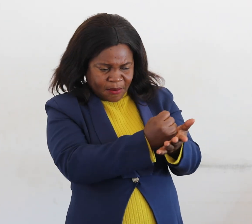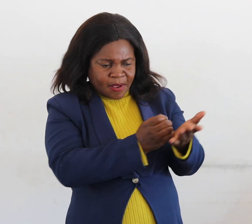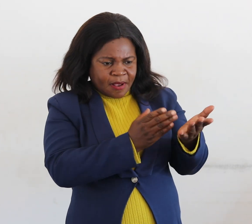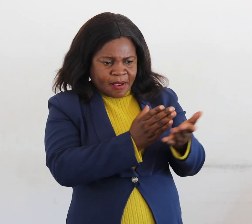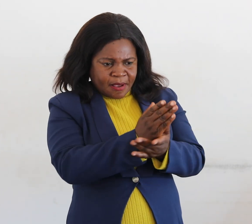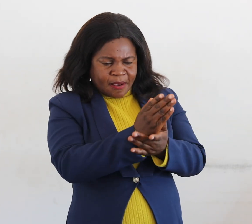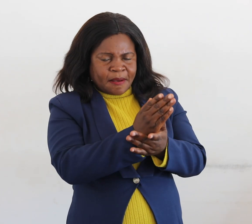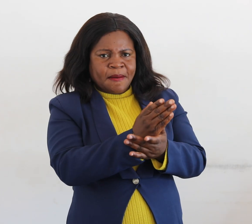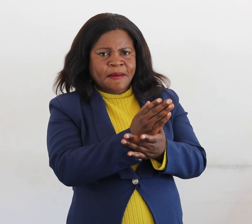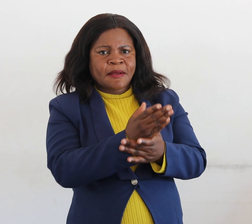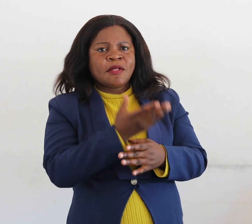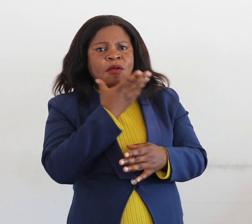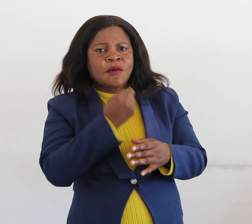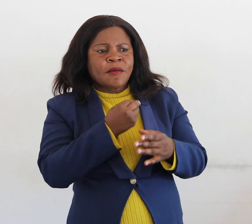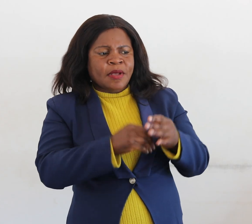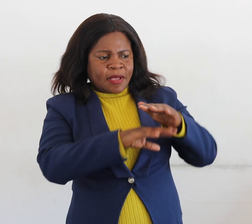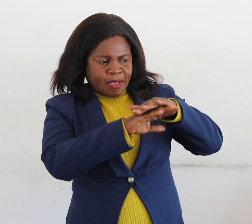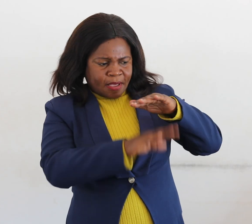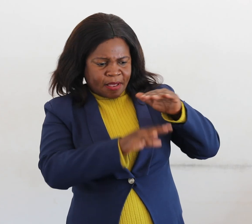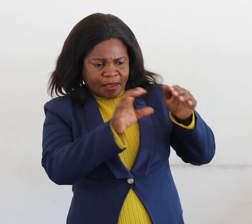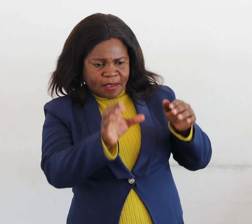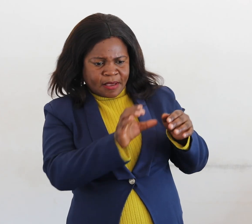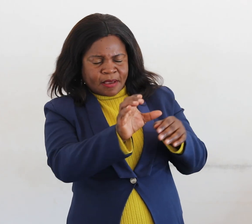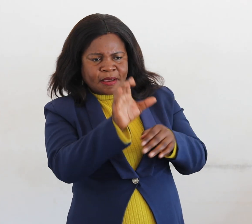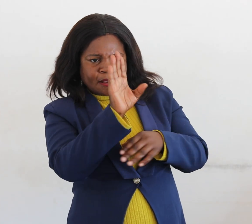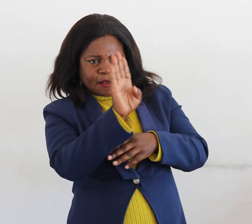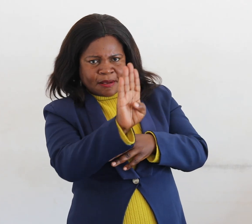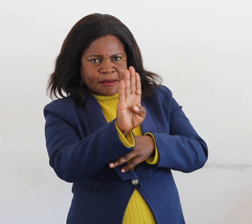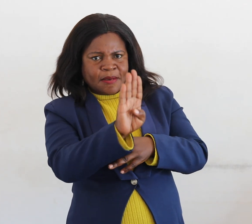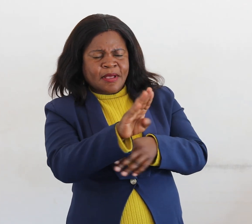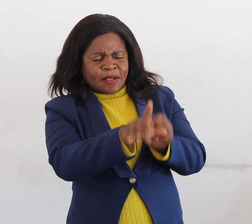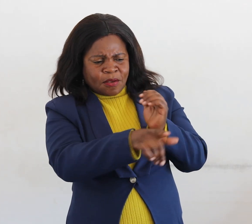to supervise voting at polling stations.